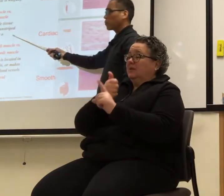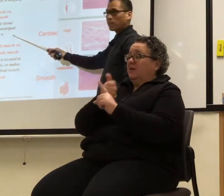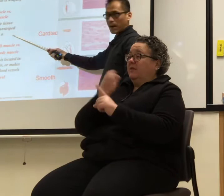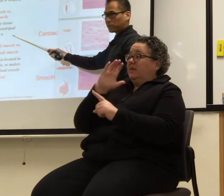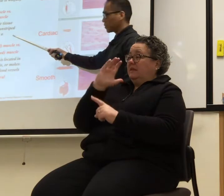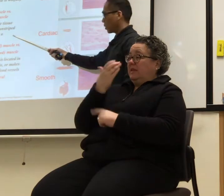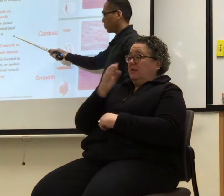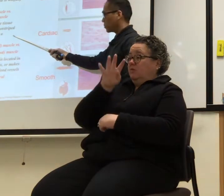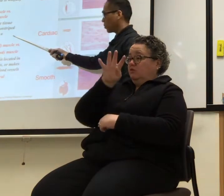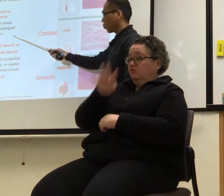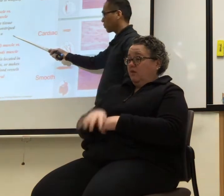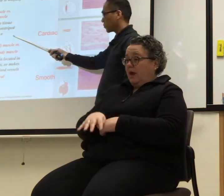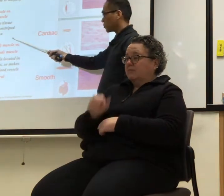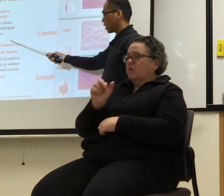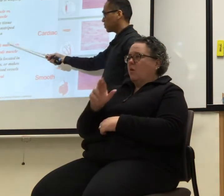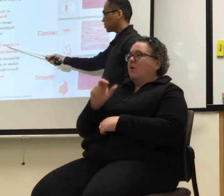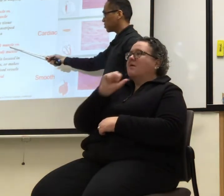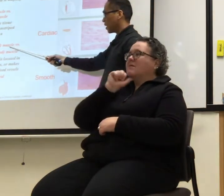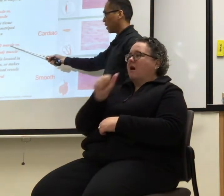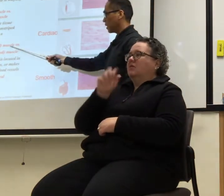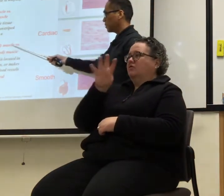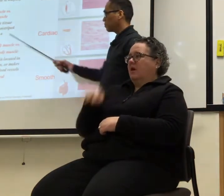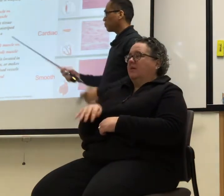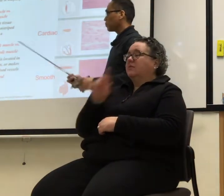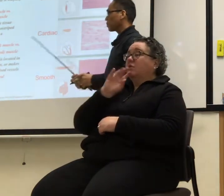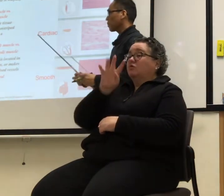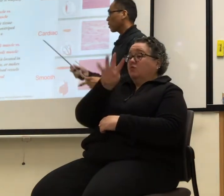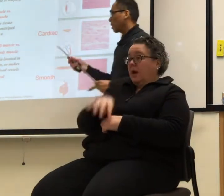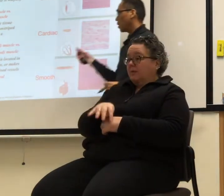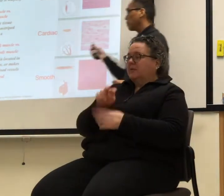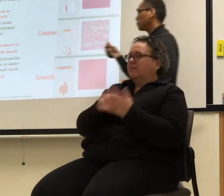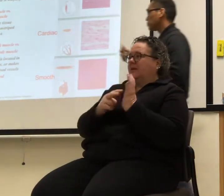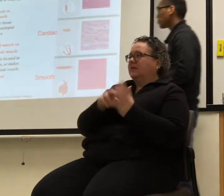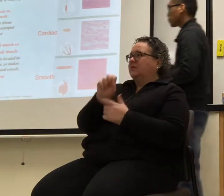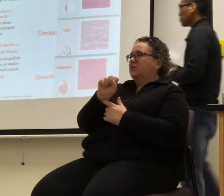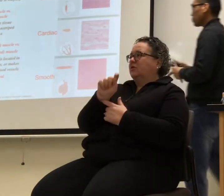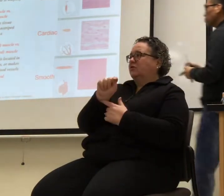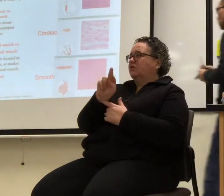when viewed under a microscope. So the word for striped is striated,